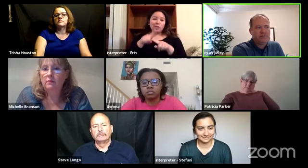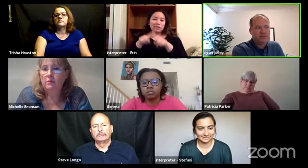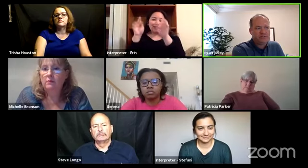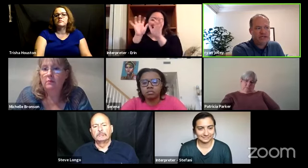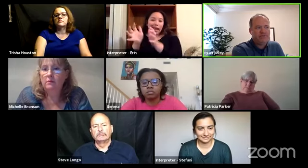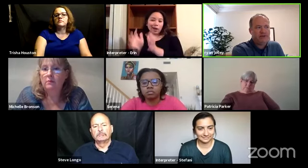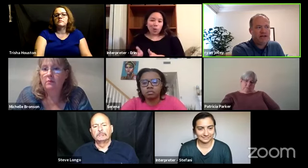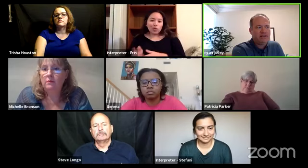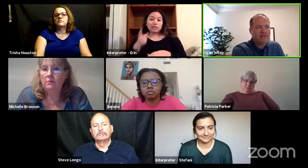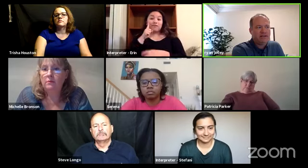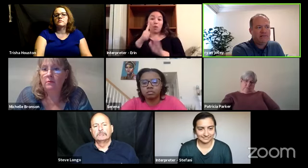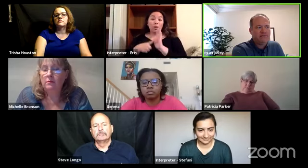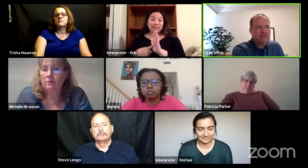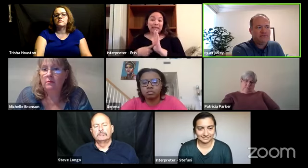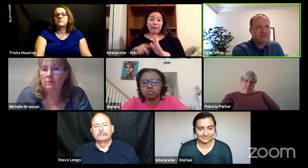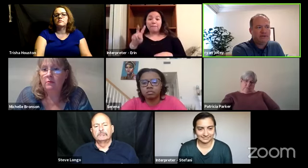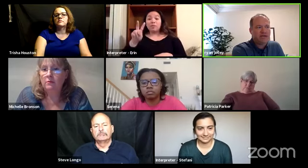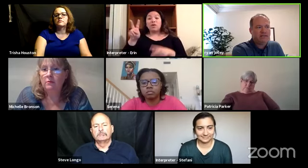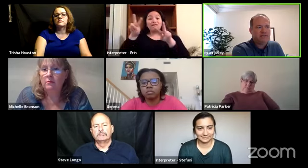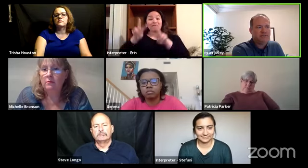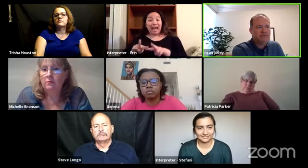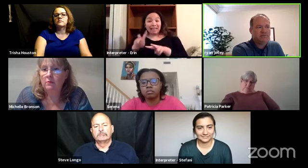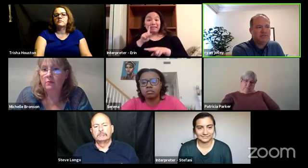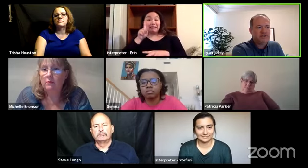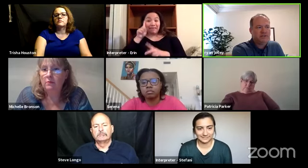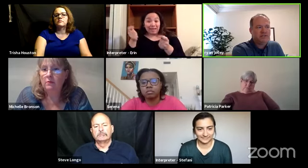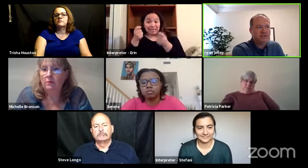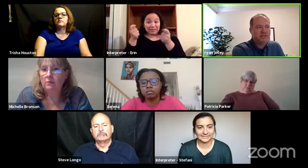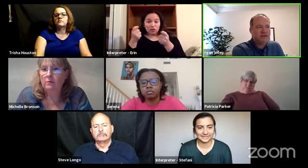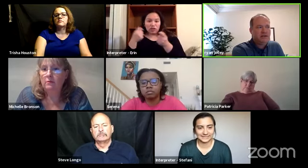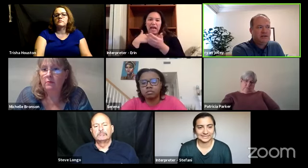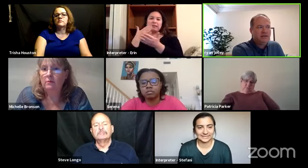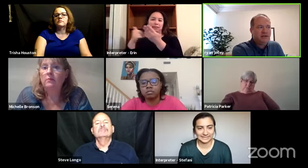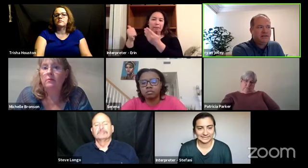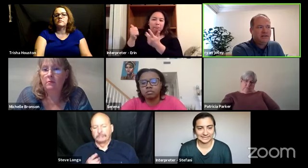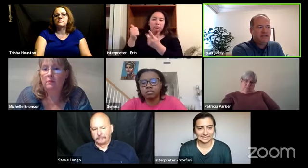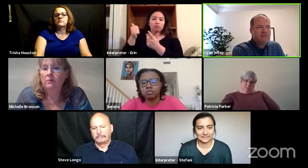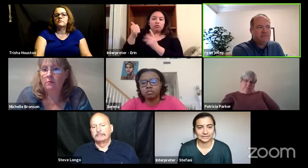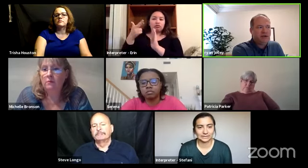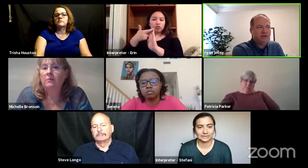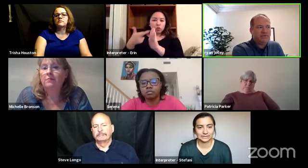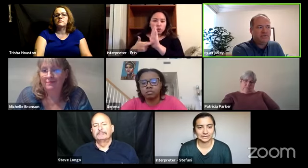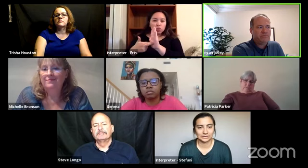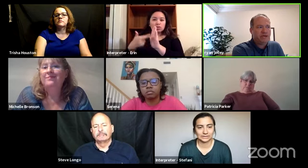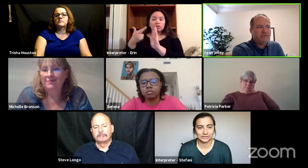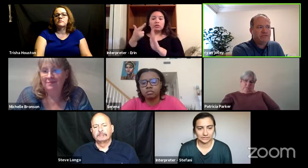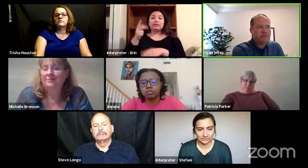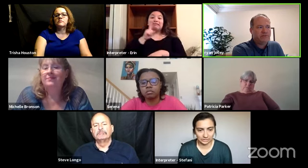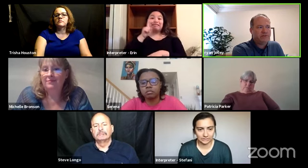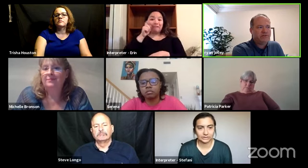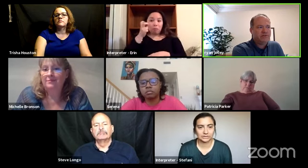For example, Valley Deaf Festival has some restricted funds. The Deaf and Blind Group has some restricted